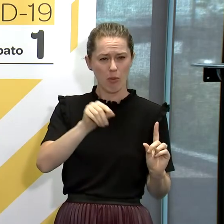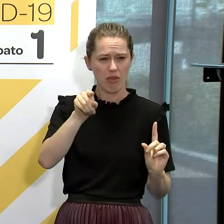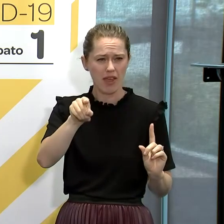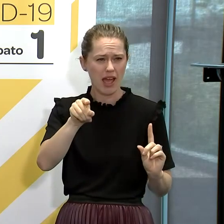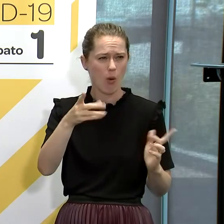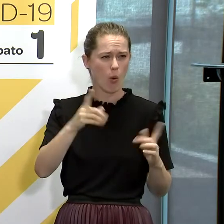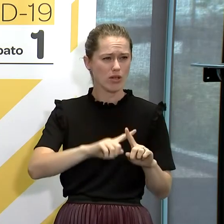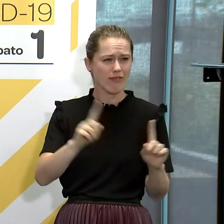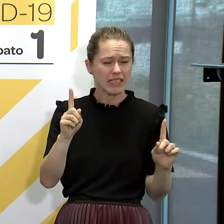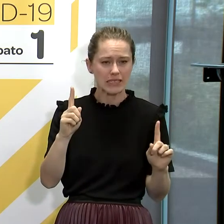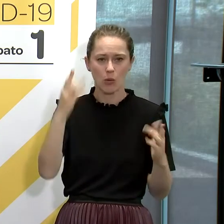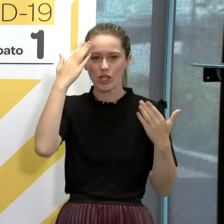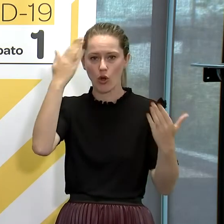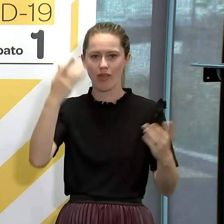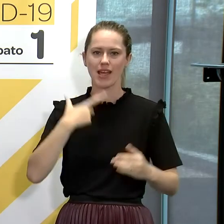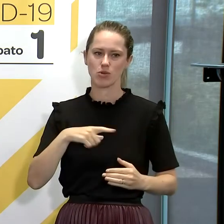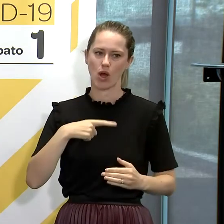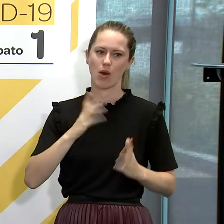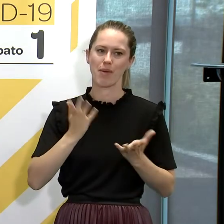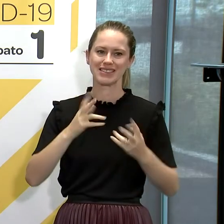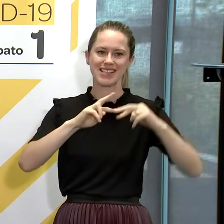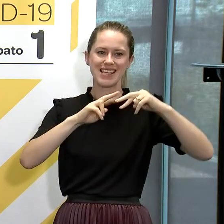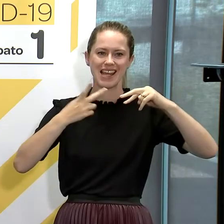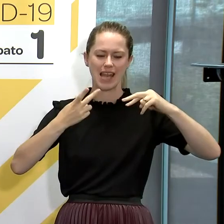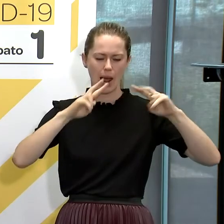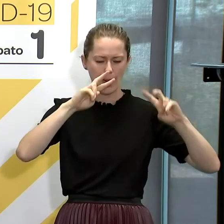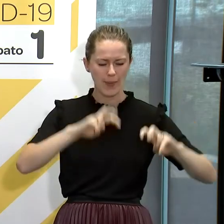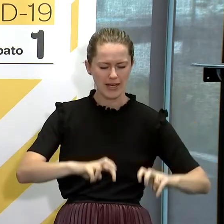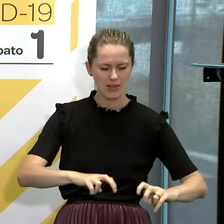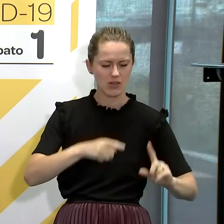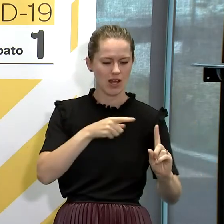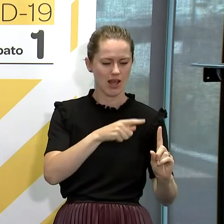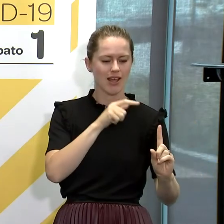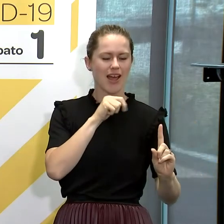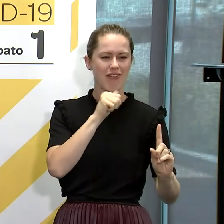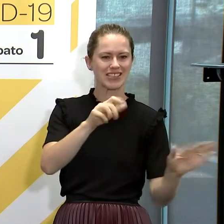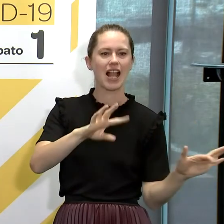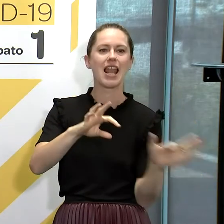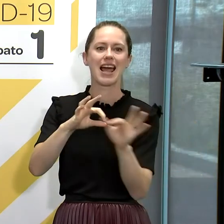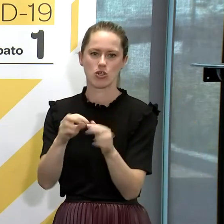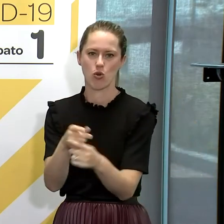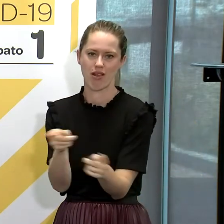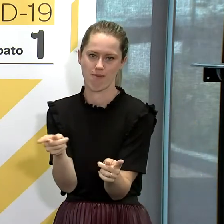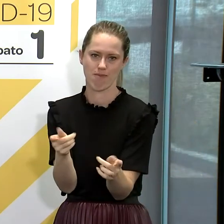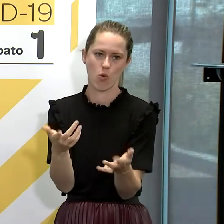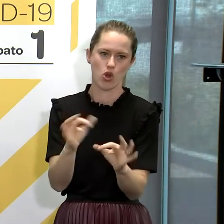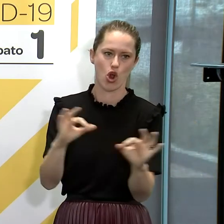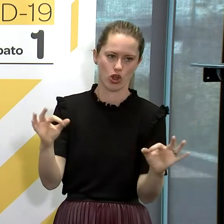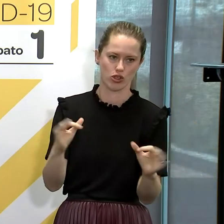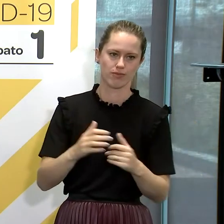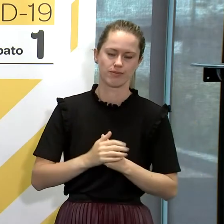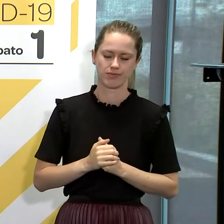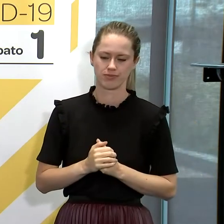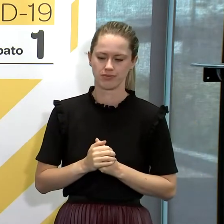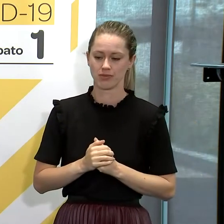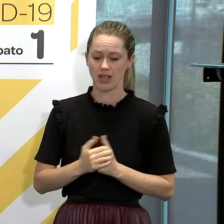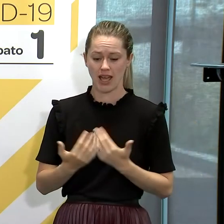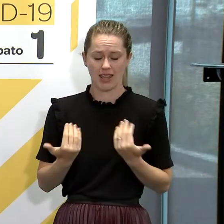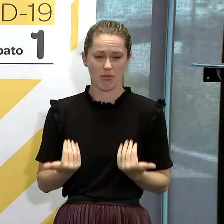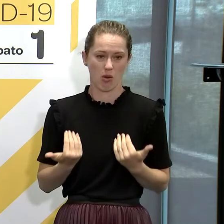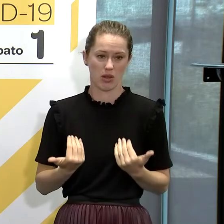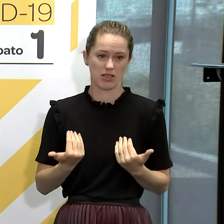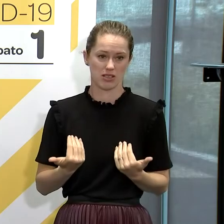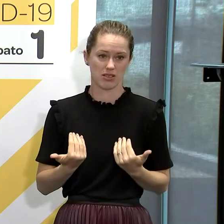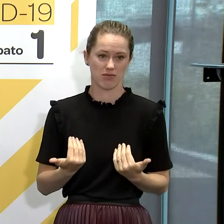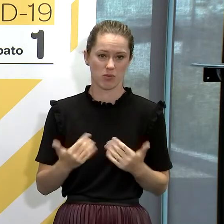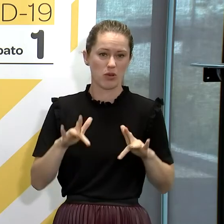where the whole genome sequence will certainly help us narrow down on any potential source. So at this moment,